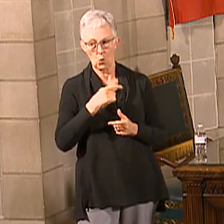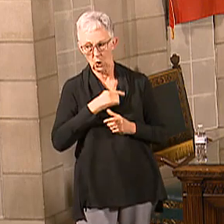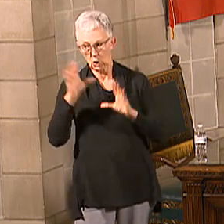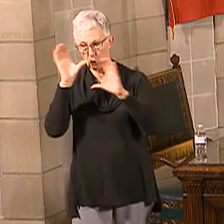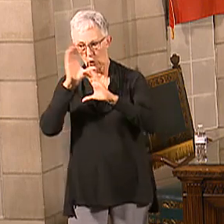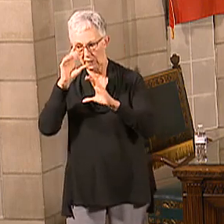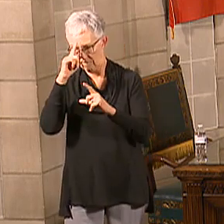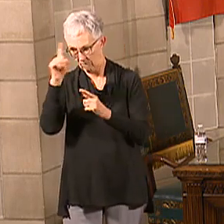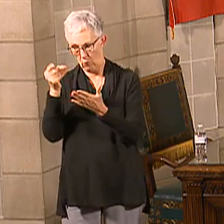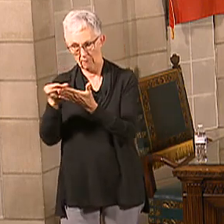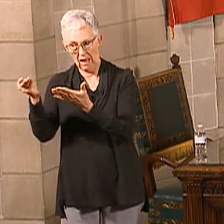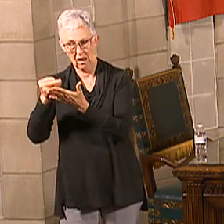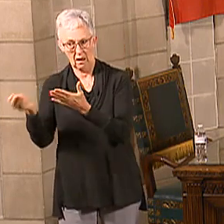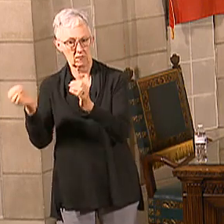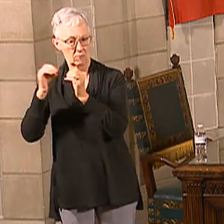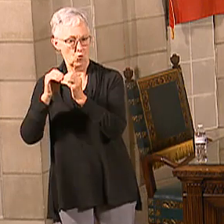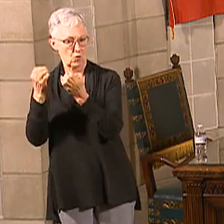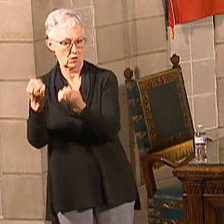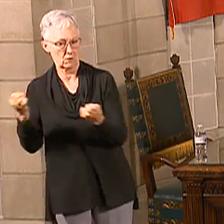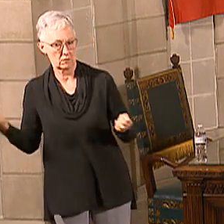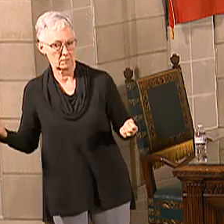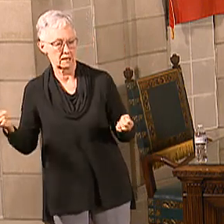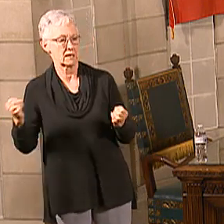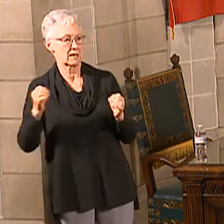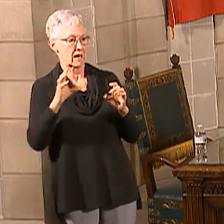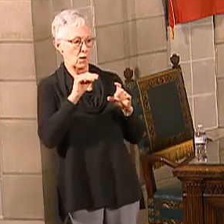federal government to look on how we can expand testing.